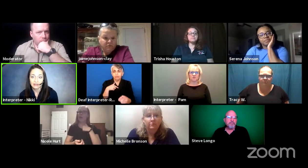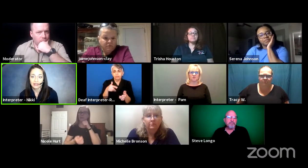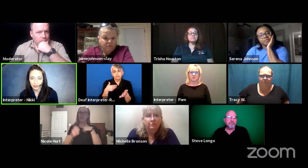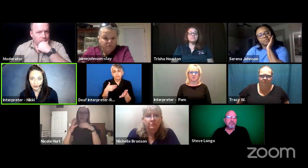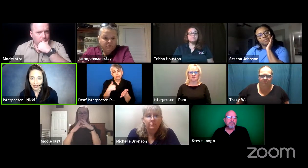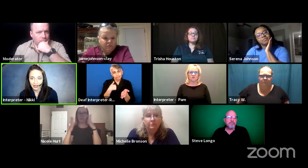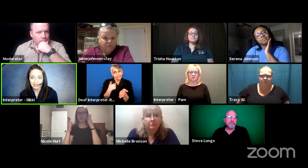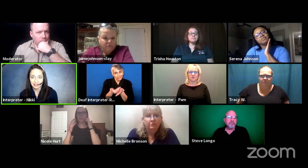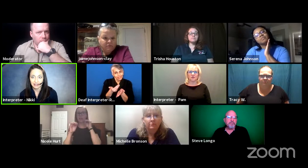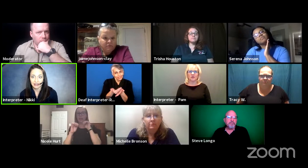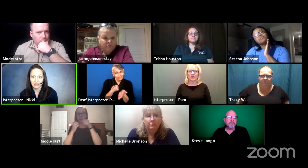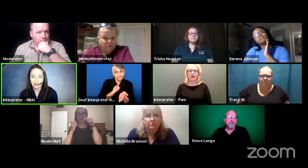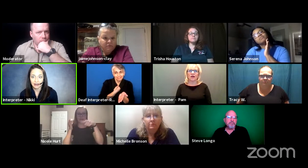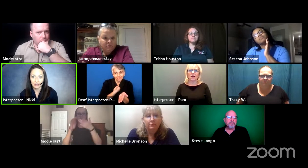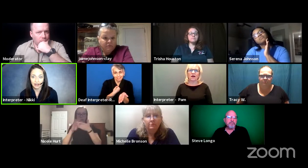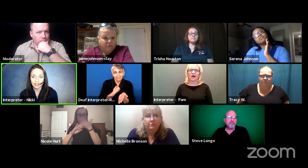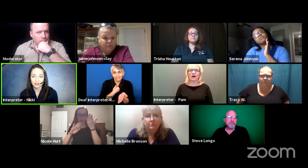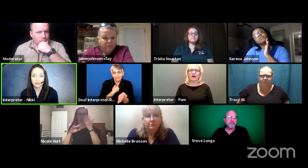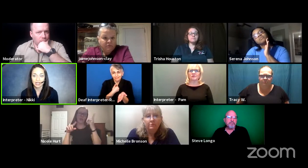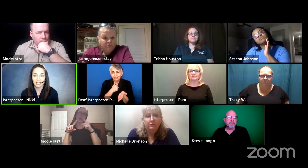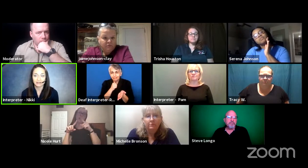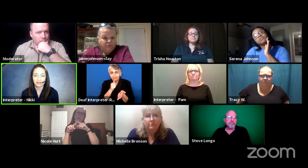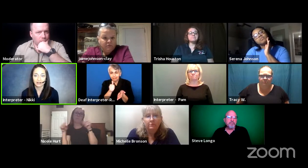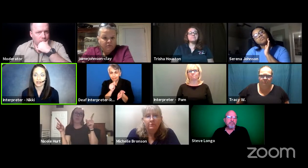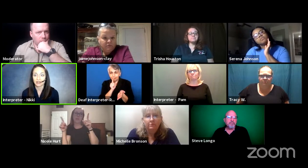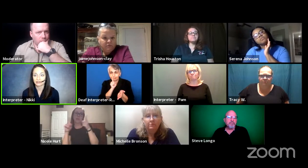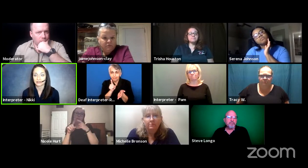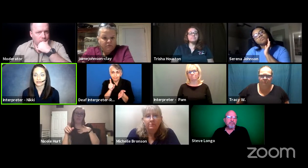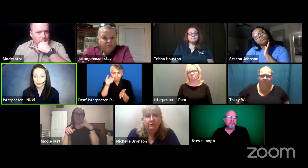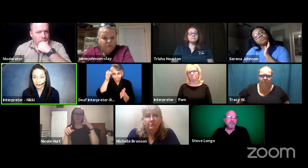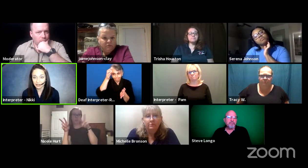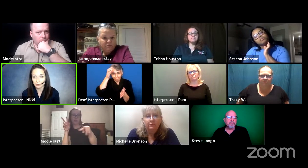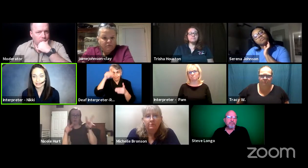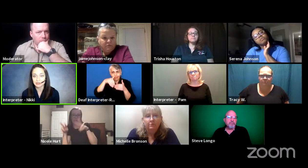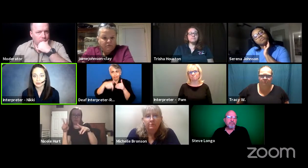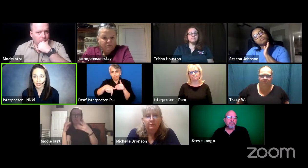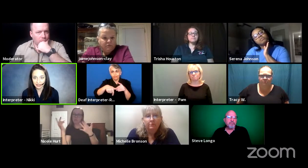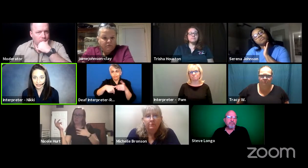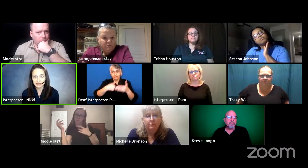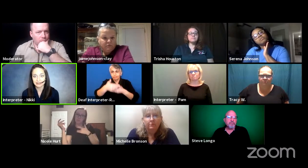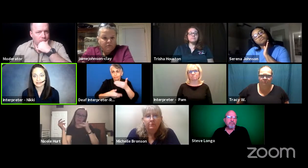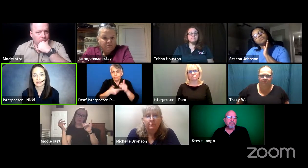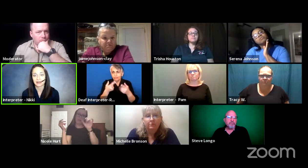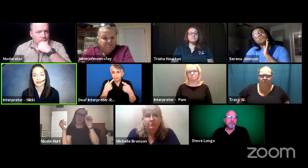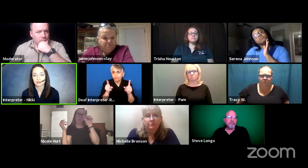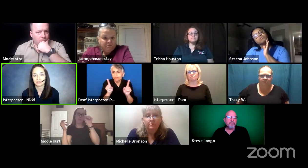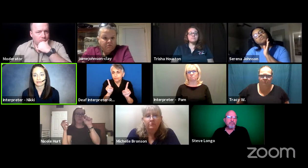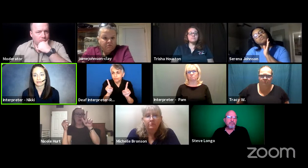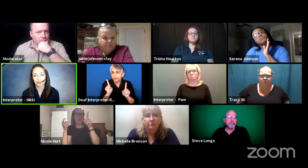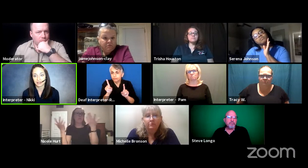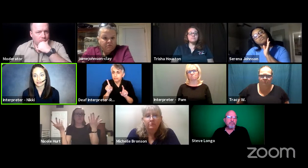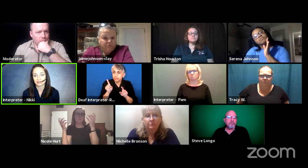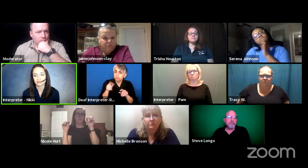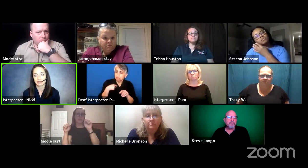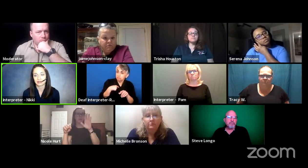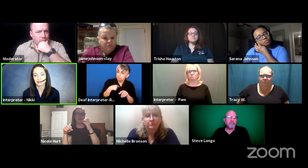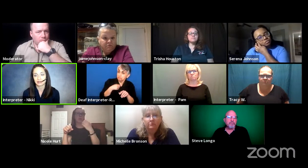Thank you for asking. I don't have a lot of experience with this process, but